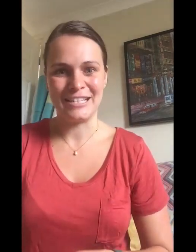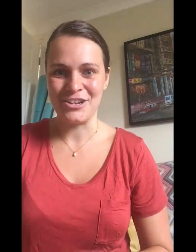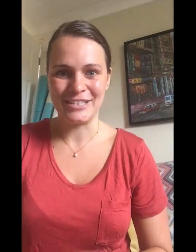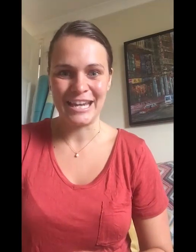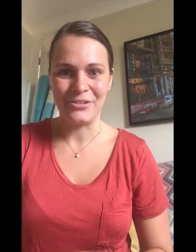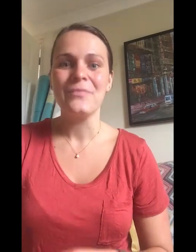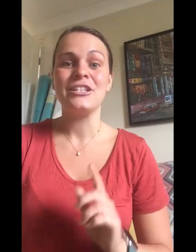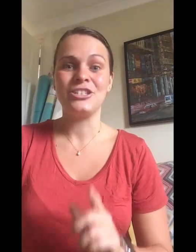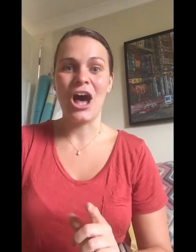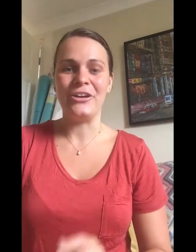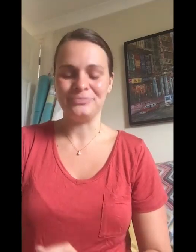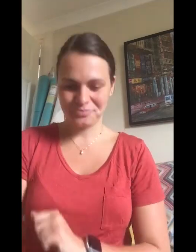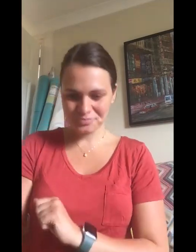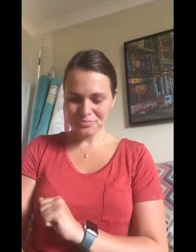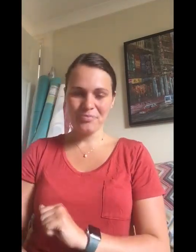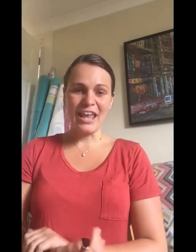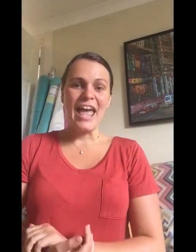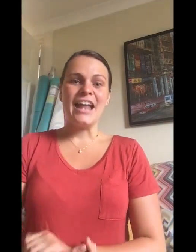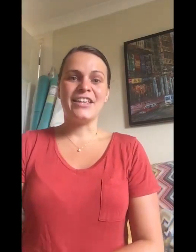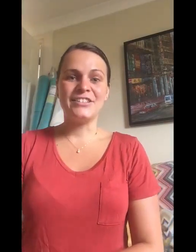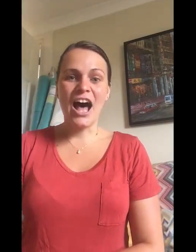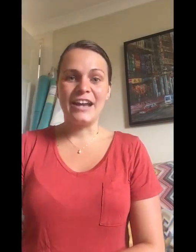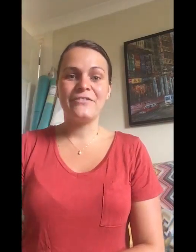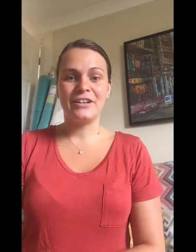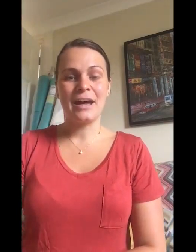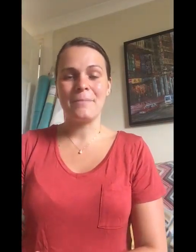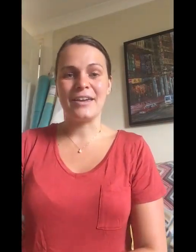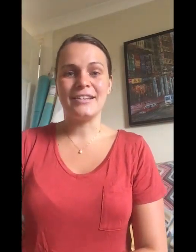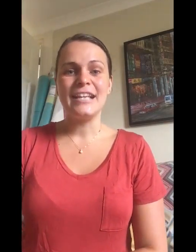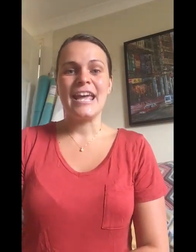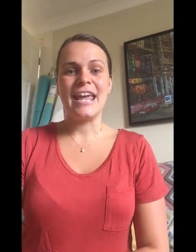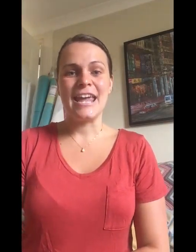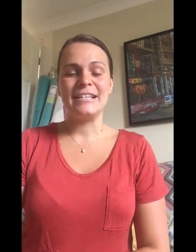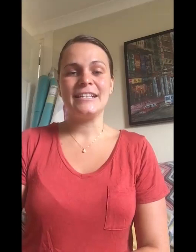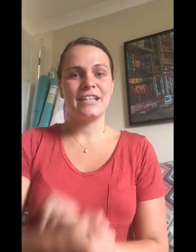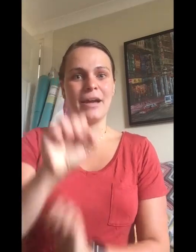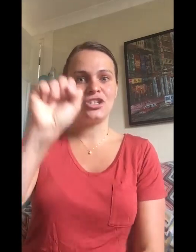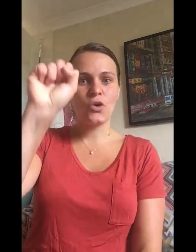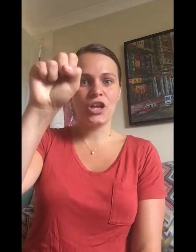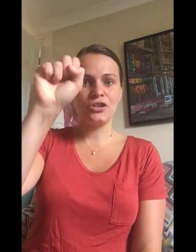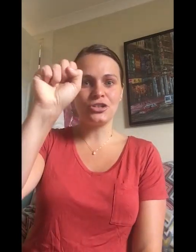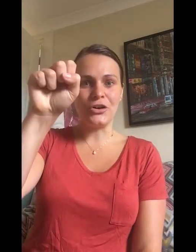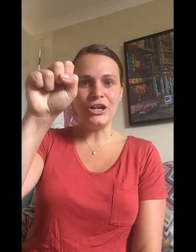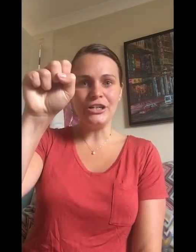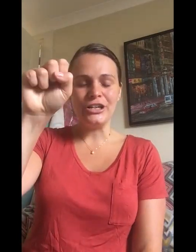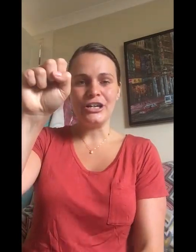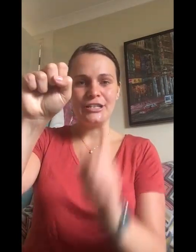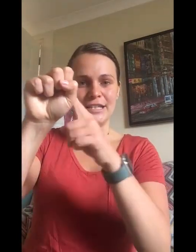new skill. So, the sign for numbers is, so imagine knocking on a door. This is